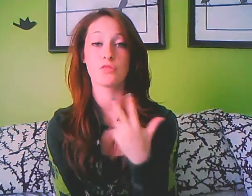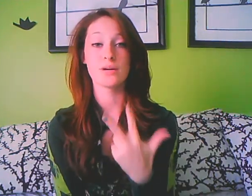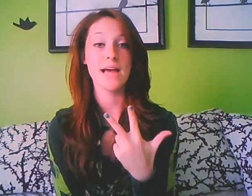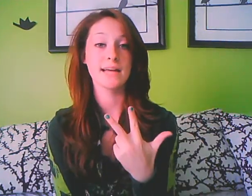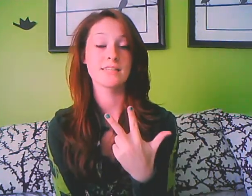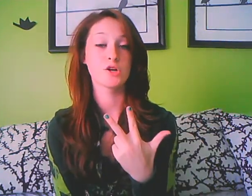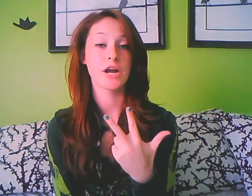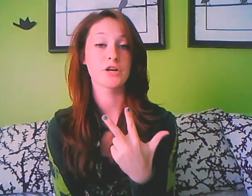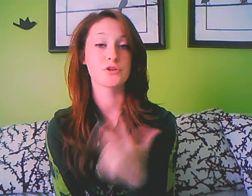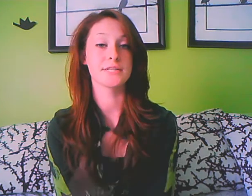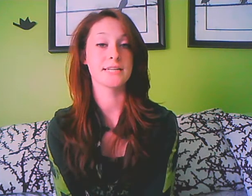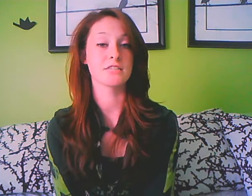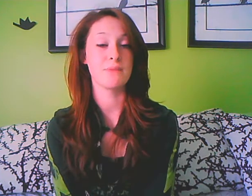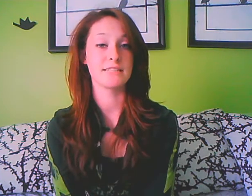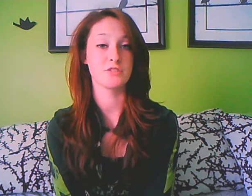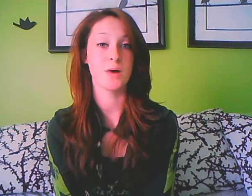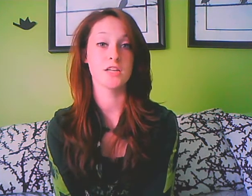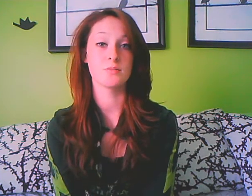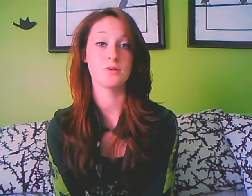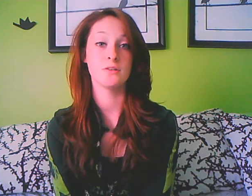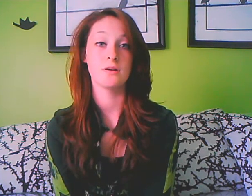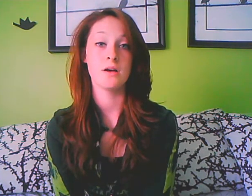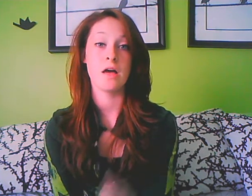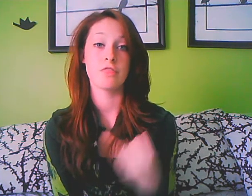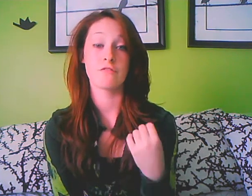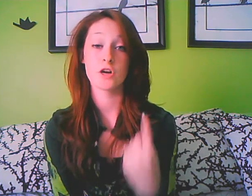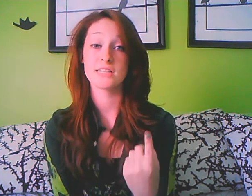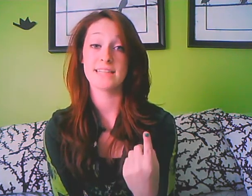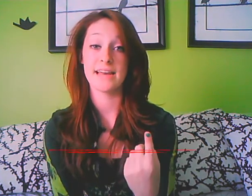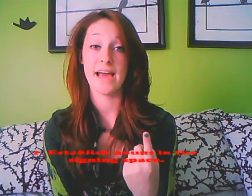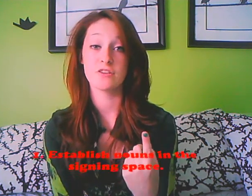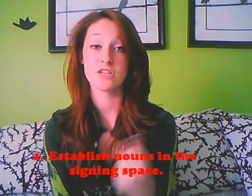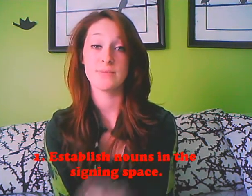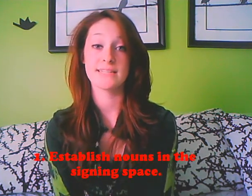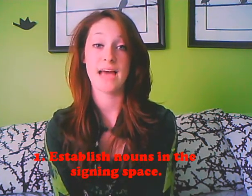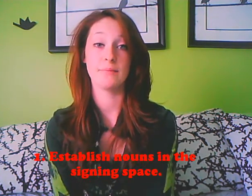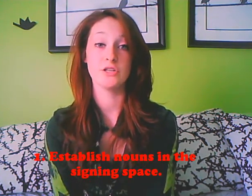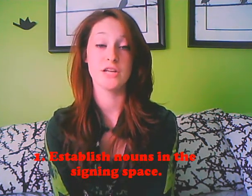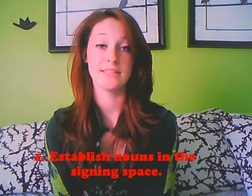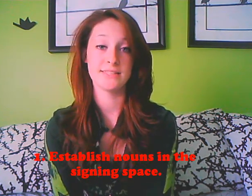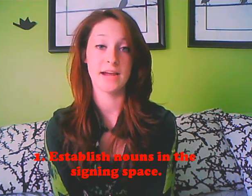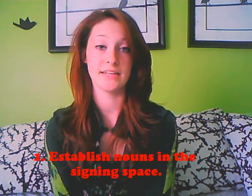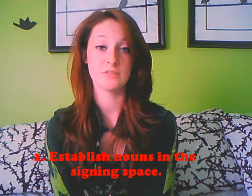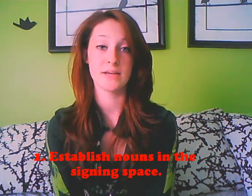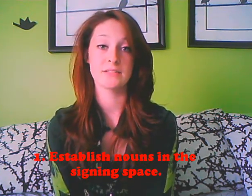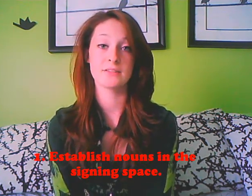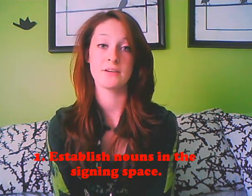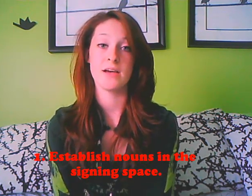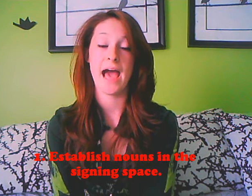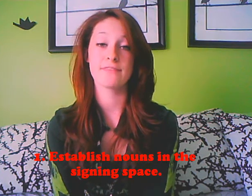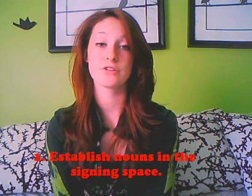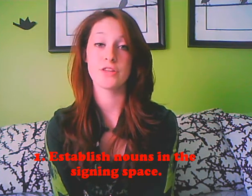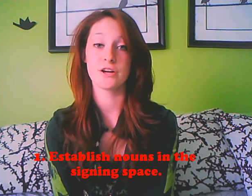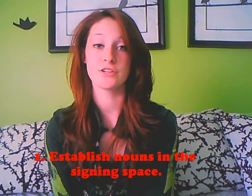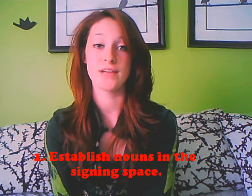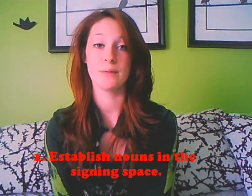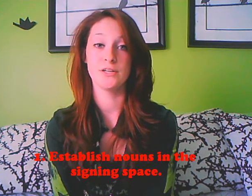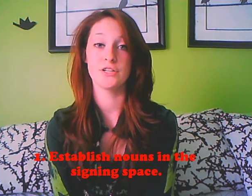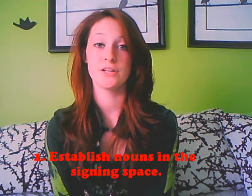3 ASL characteristics make this possible. The first is that nouns can be established in the signing space. After they are established, they